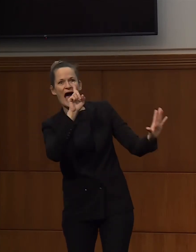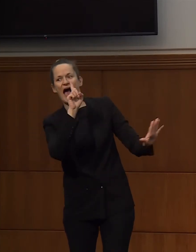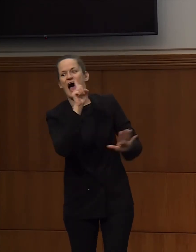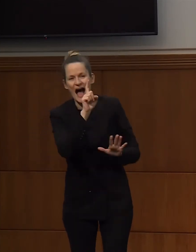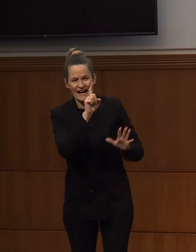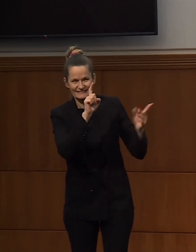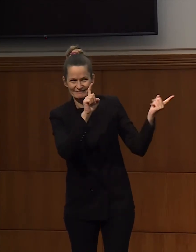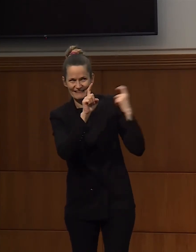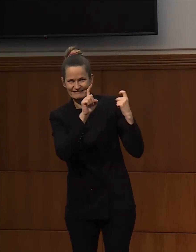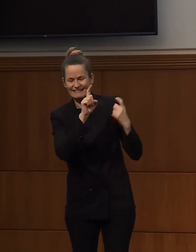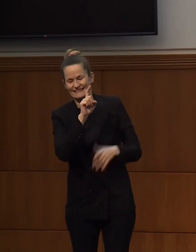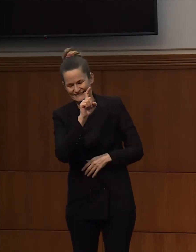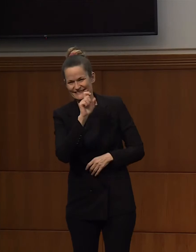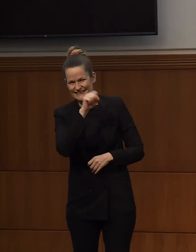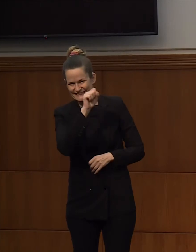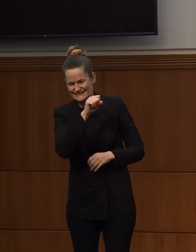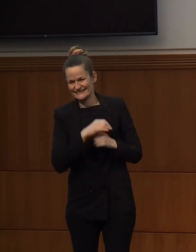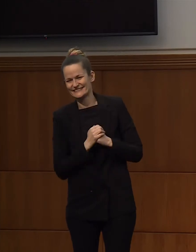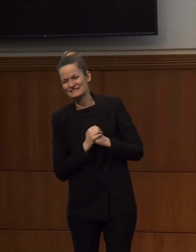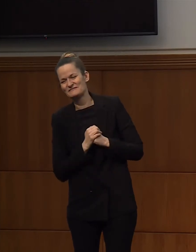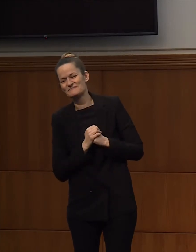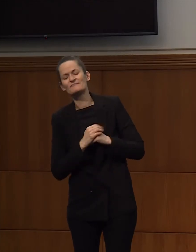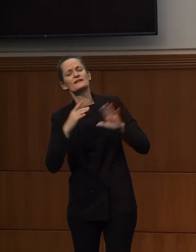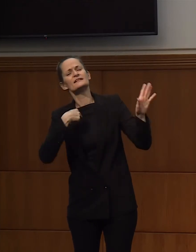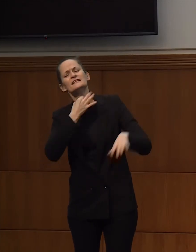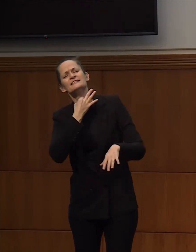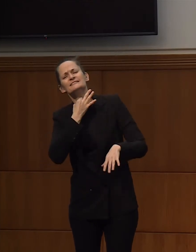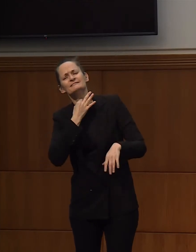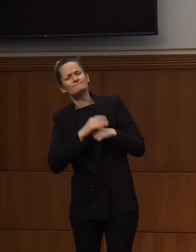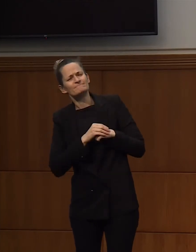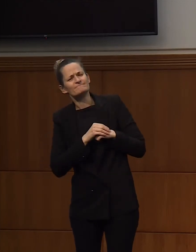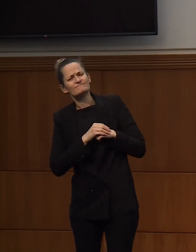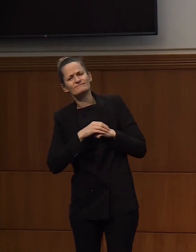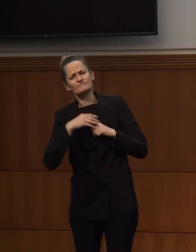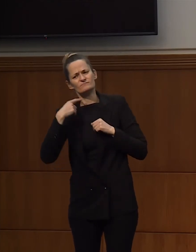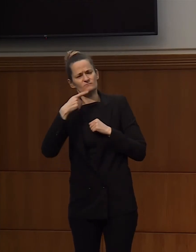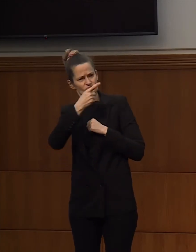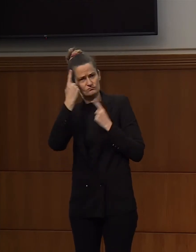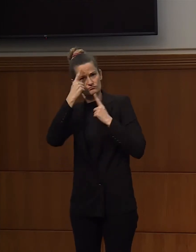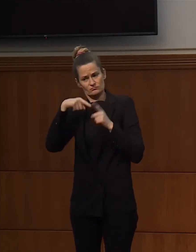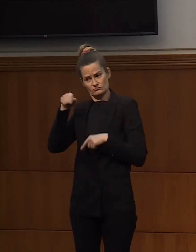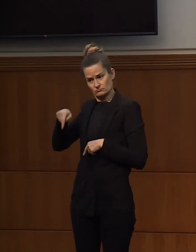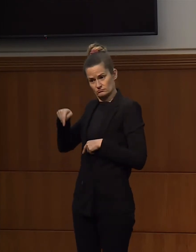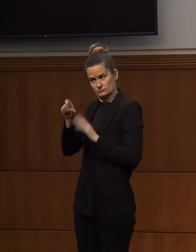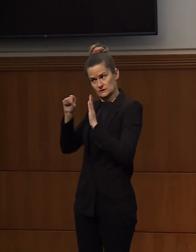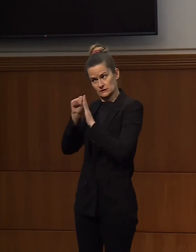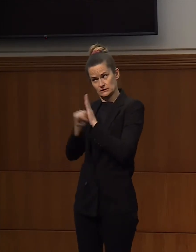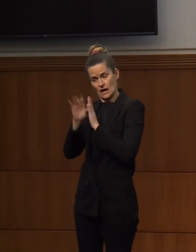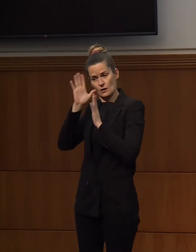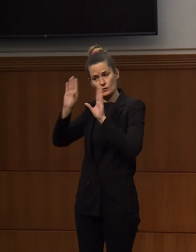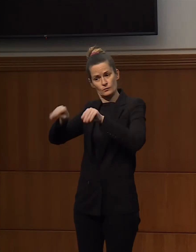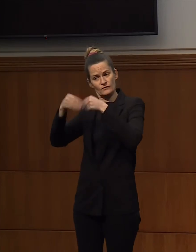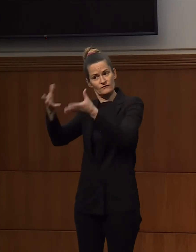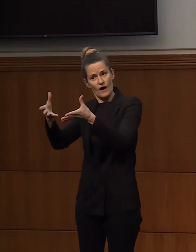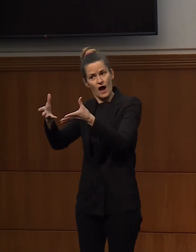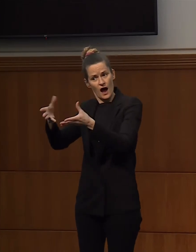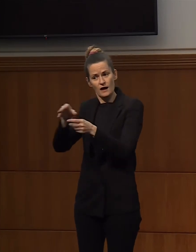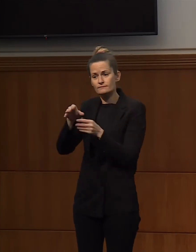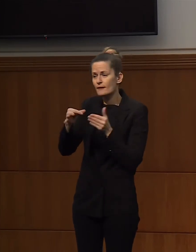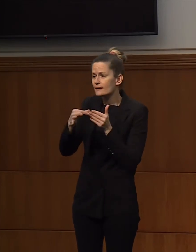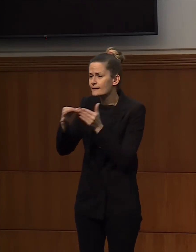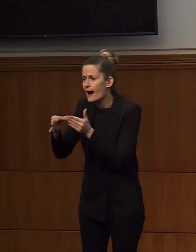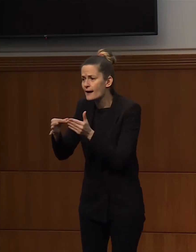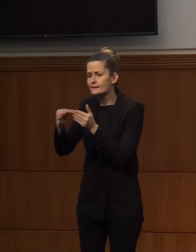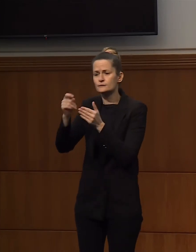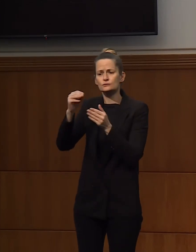well. I was just wondering if the state has issued any guidance to the registrars on the order in which ballots be counted, namely to